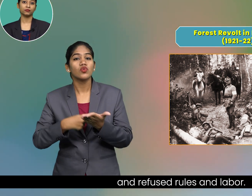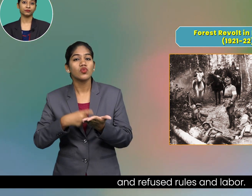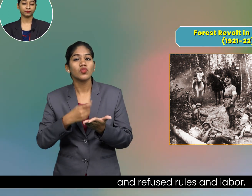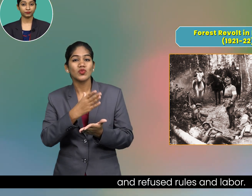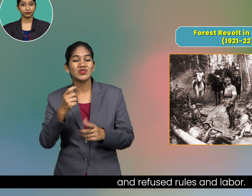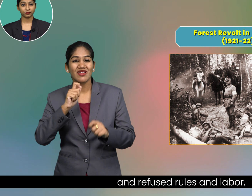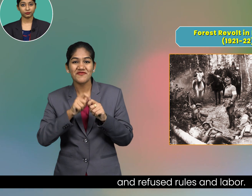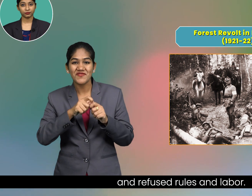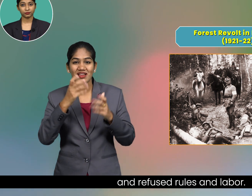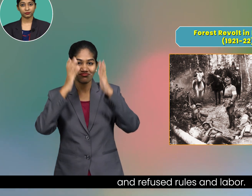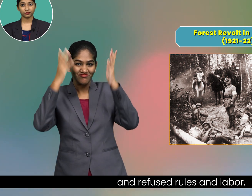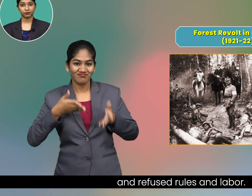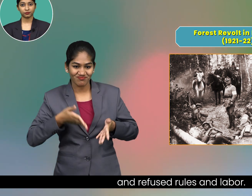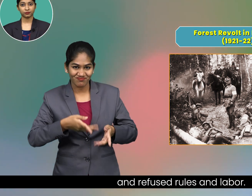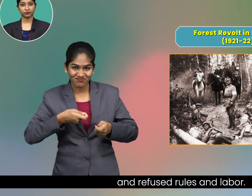labor.